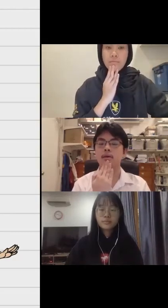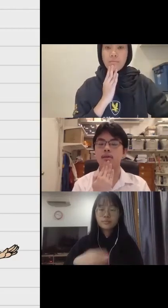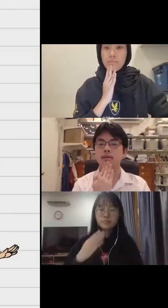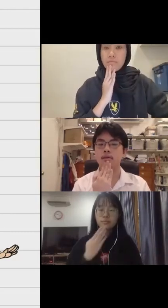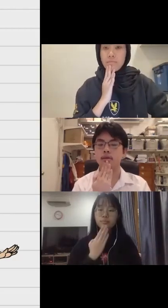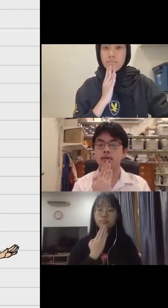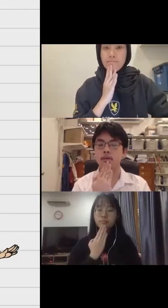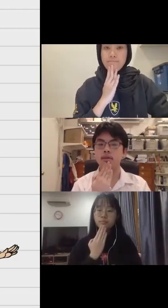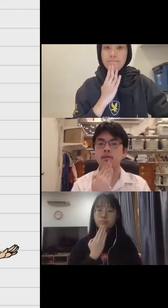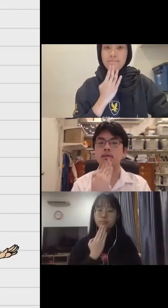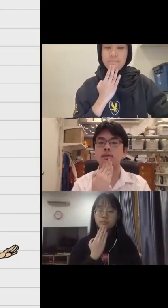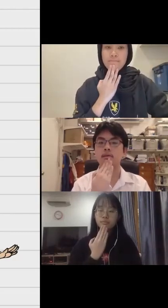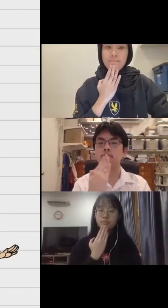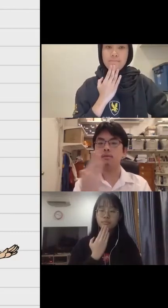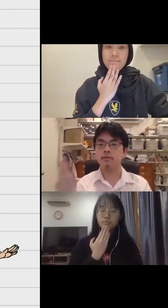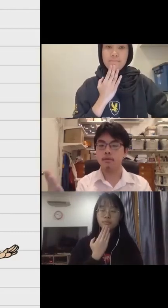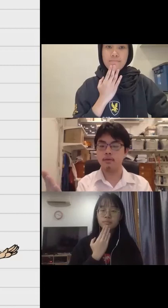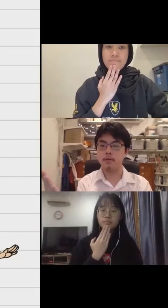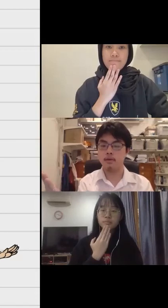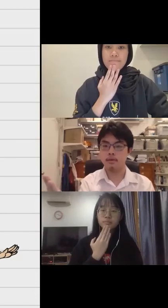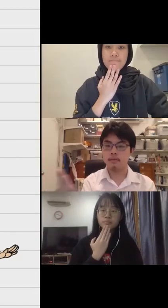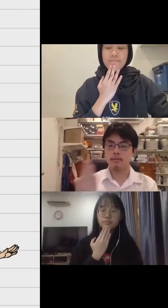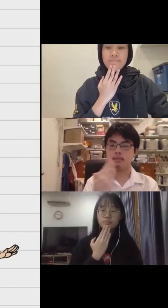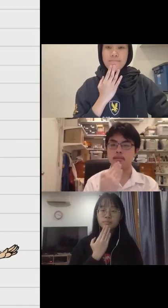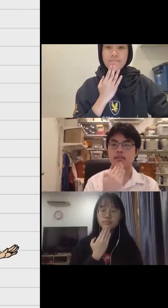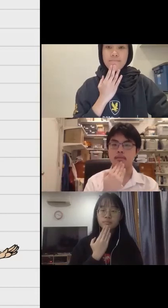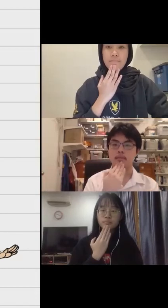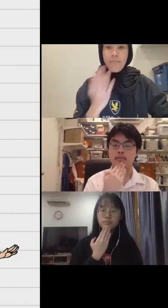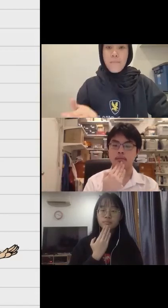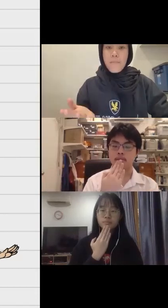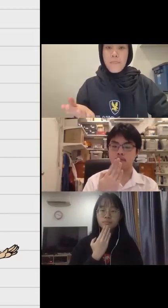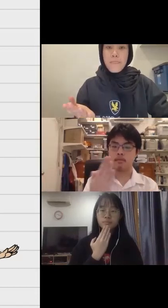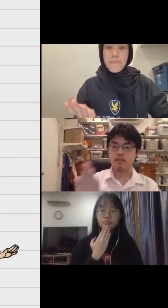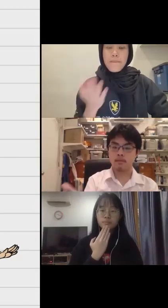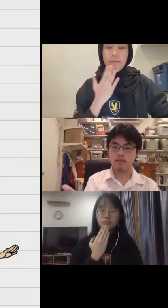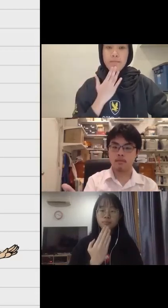you. From your hand to your chin, you move it forward.